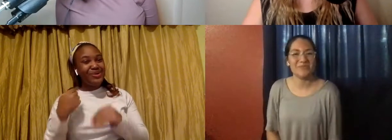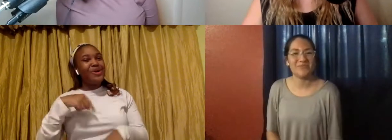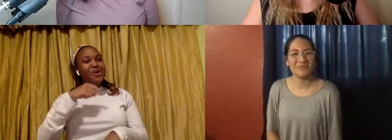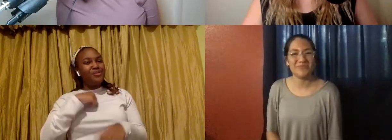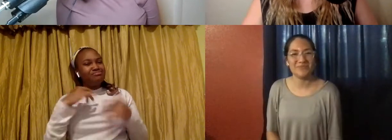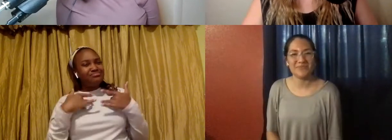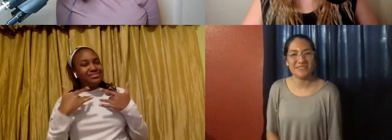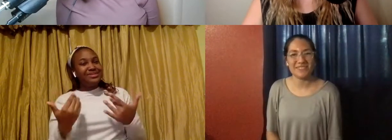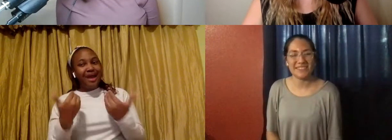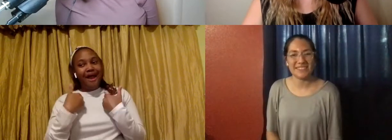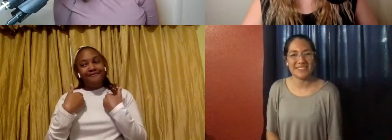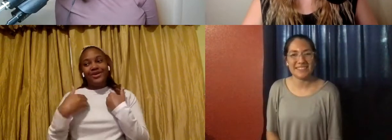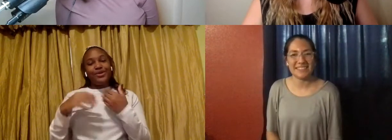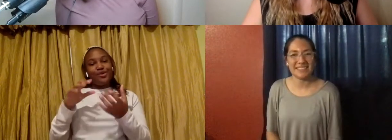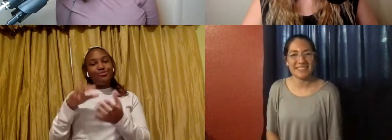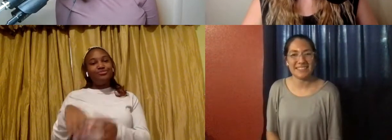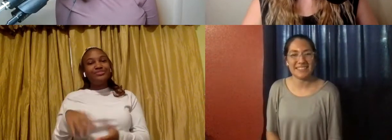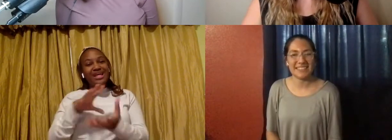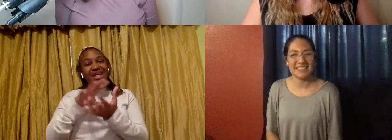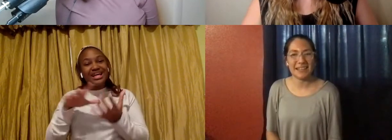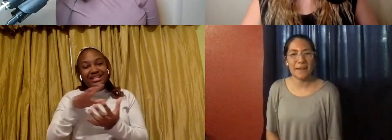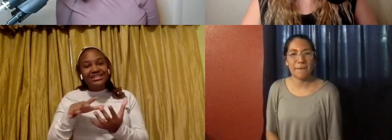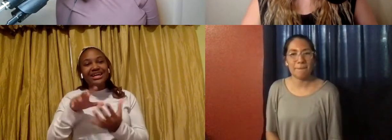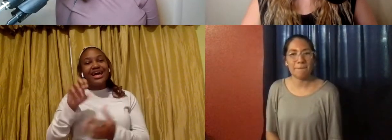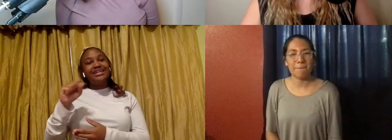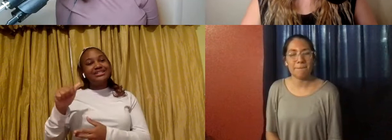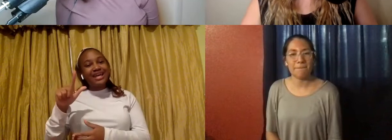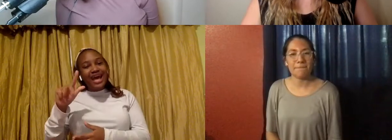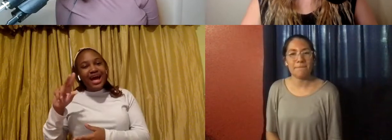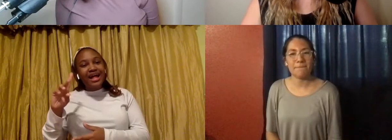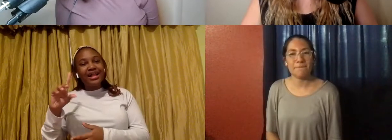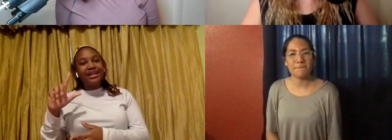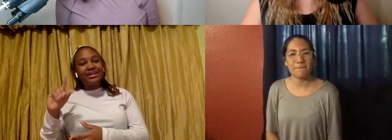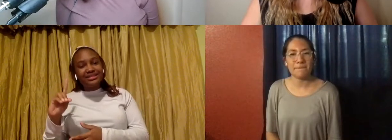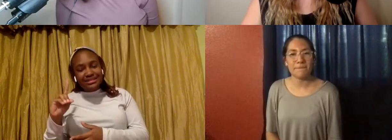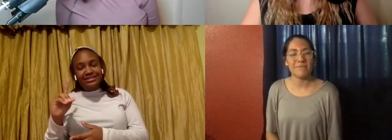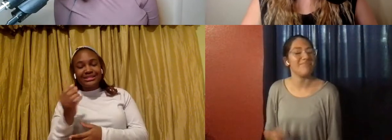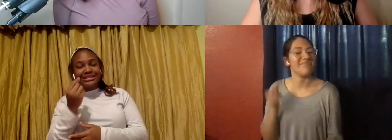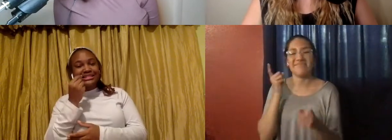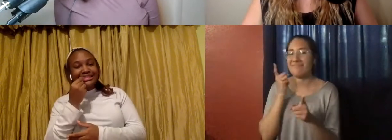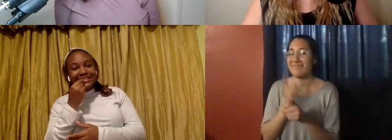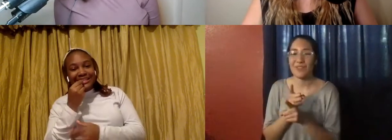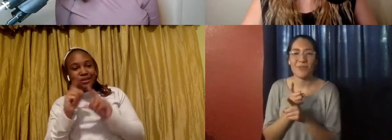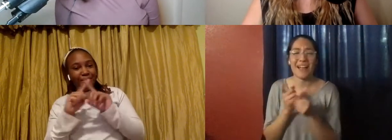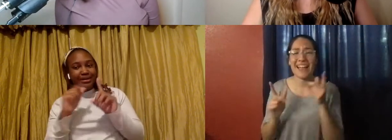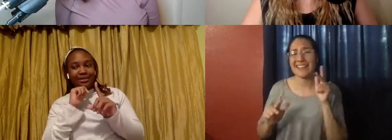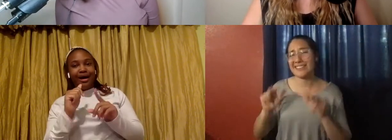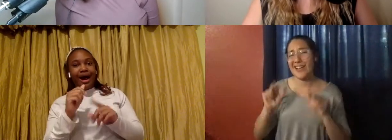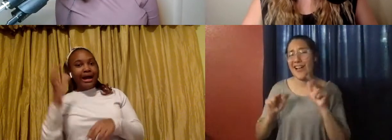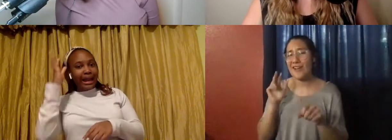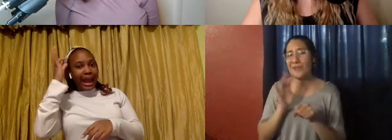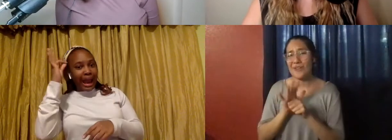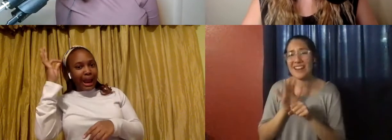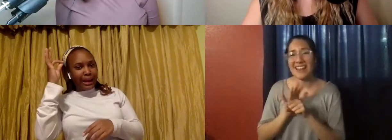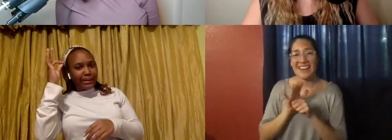salad stuck in our teeth, right? Like, you know, nobody ever prepares us to get like pubic hairs stuck in our teeth. It's awkward enough telling someone they have